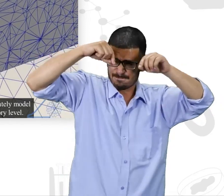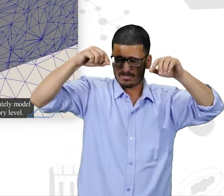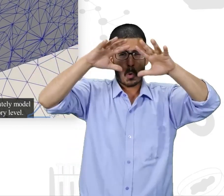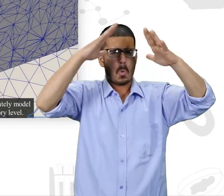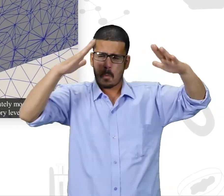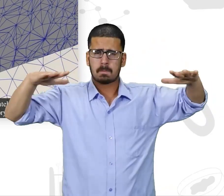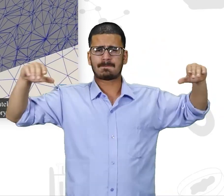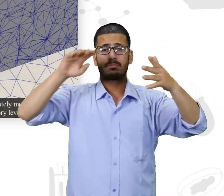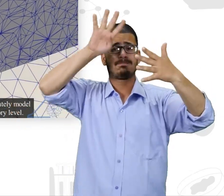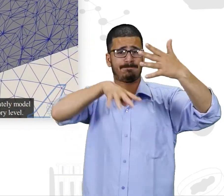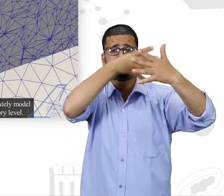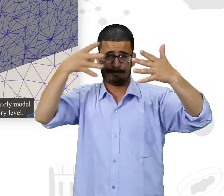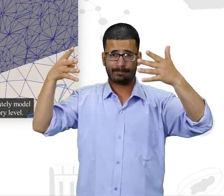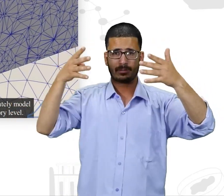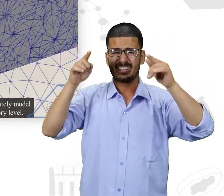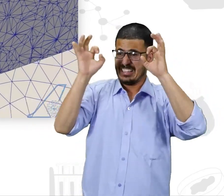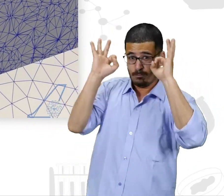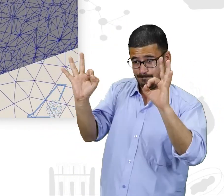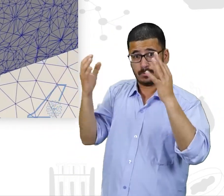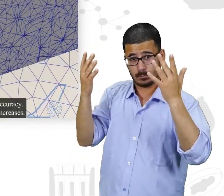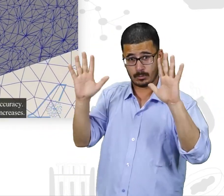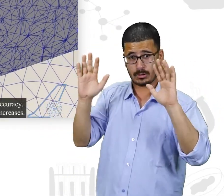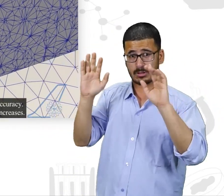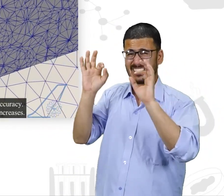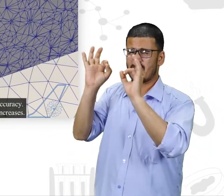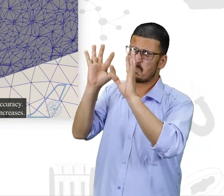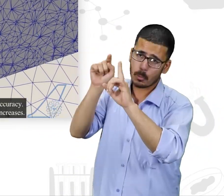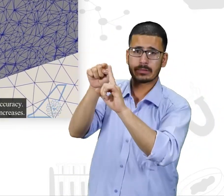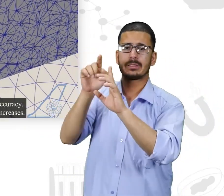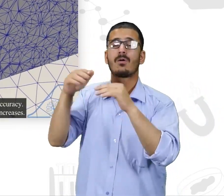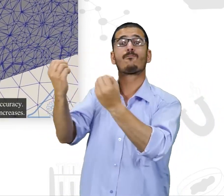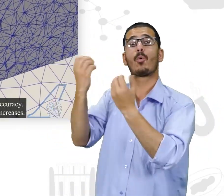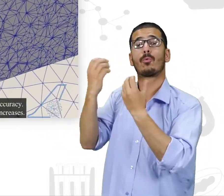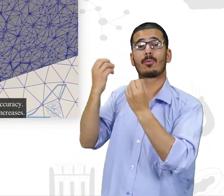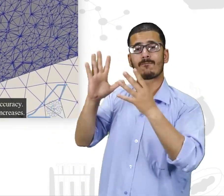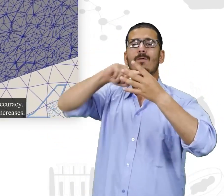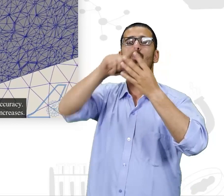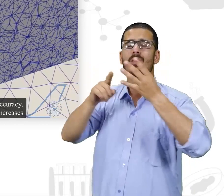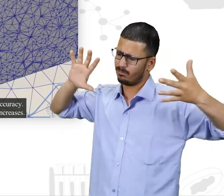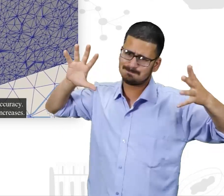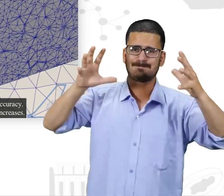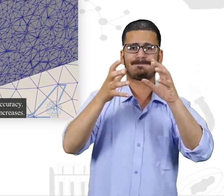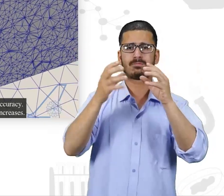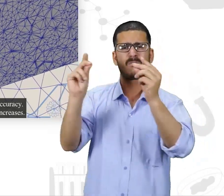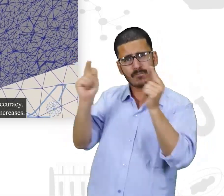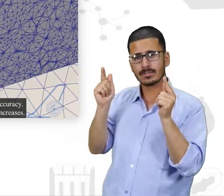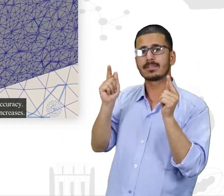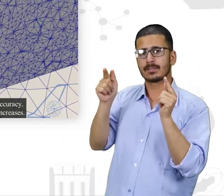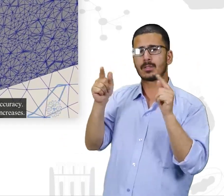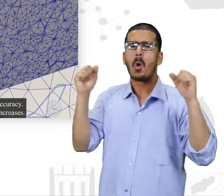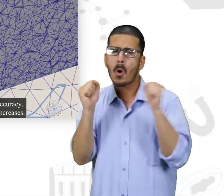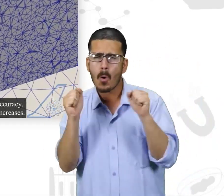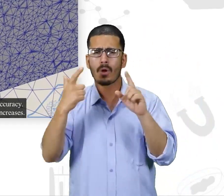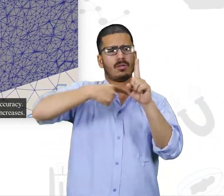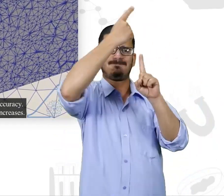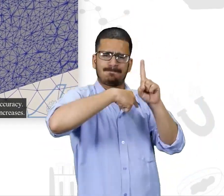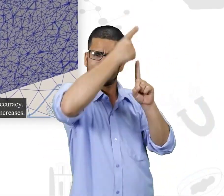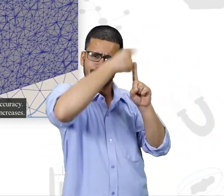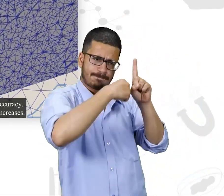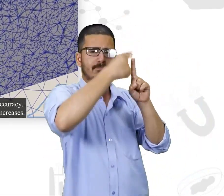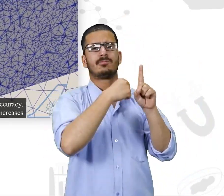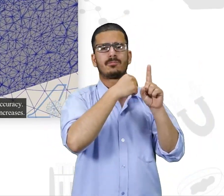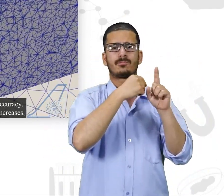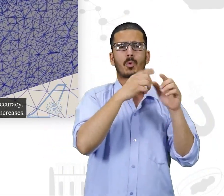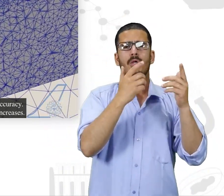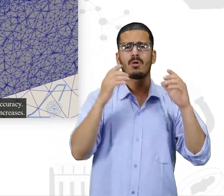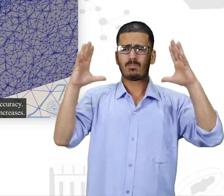flow details to a satisfactory level. As the number of points in the flow field increases, so does the accuracy. At the same time,